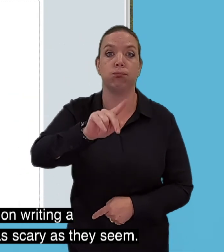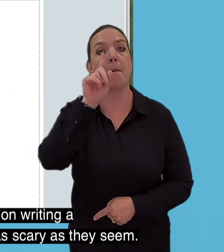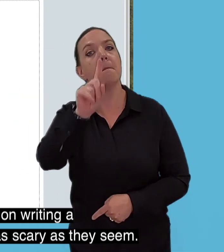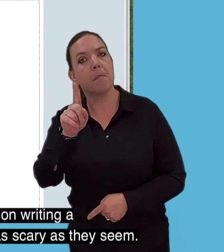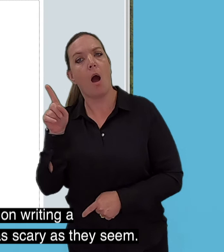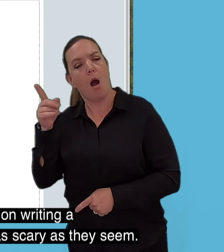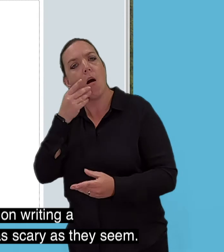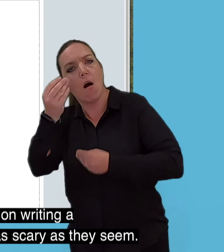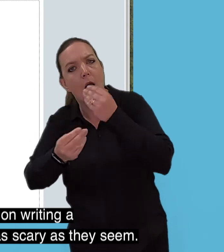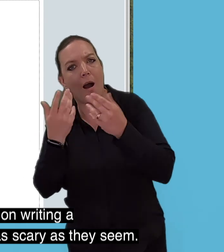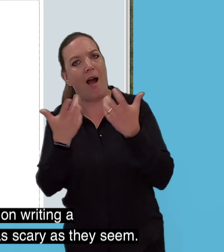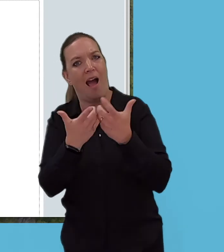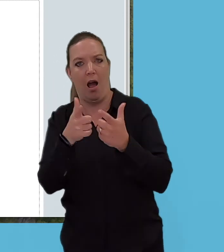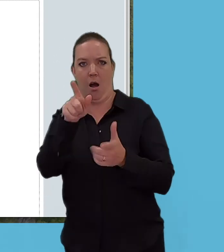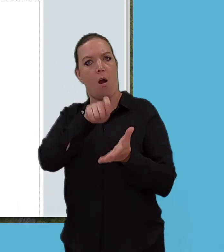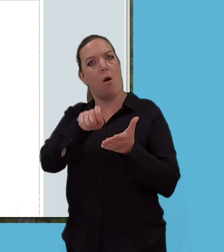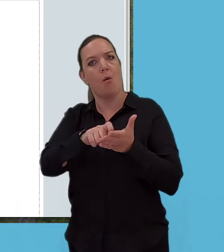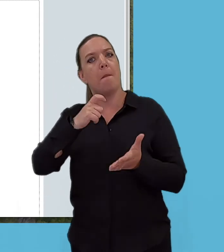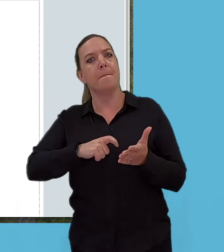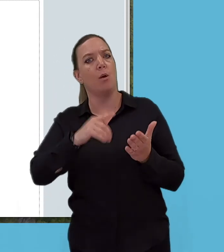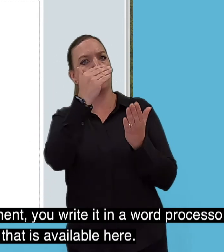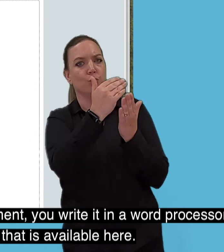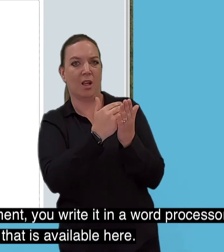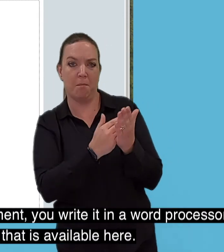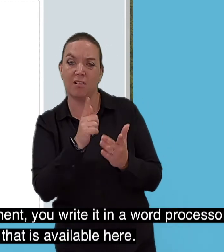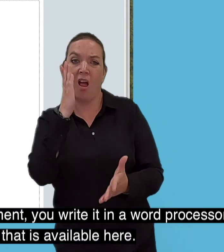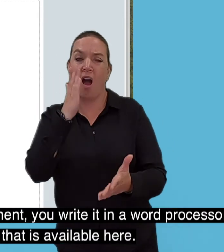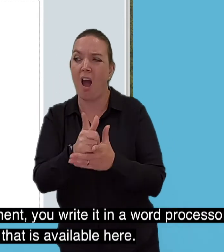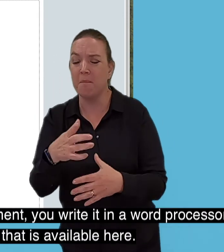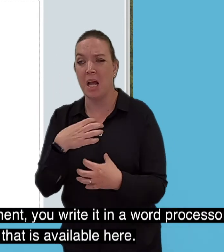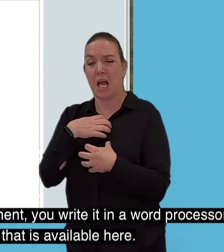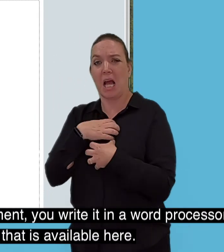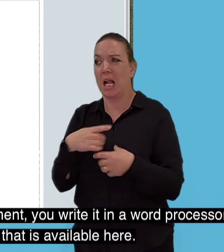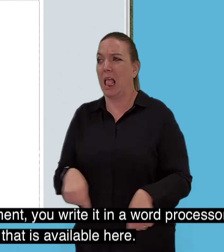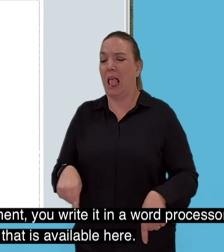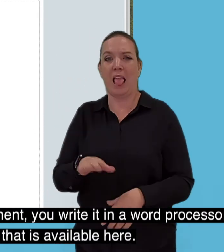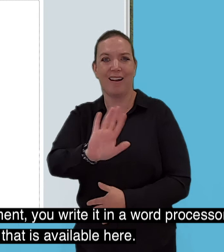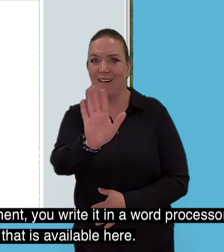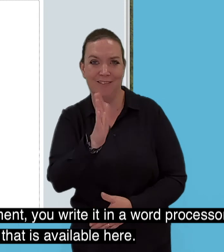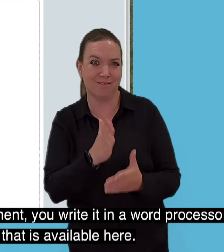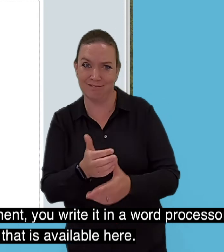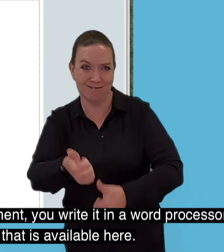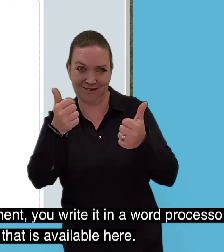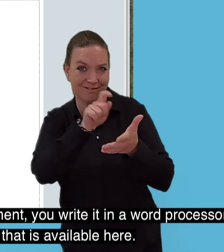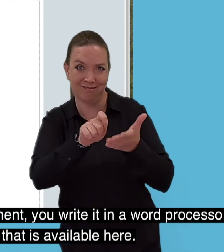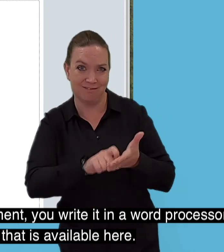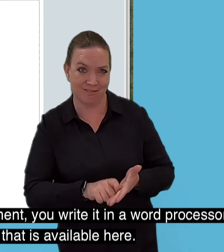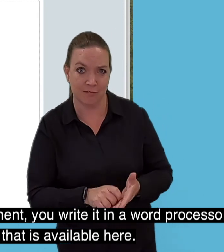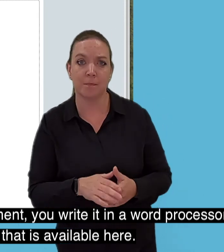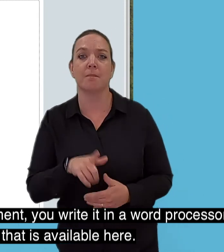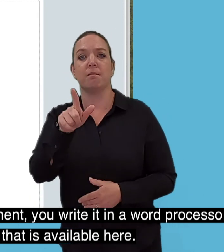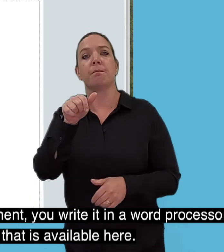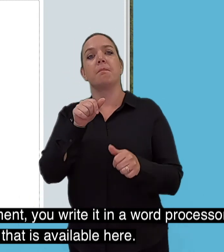honestly are not as scary as they seem. I'd recommend that when you're ready to write your statement, you write it in a word